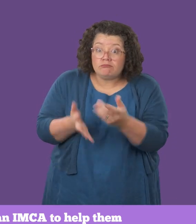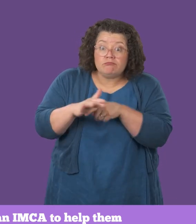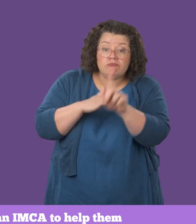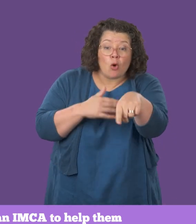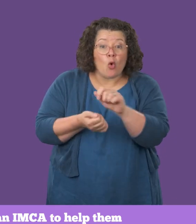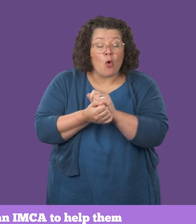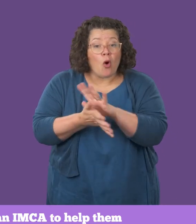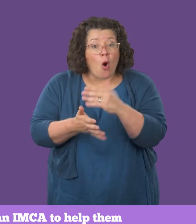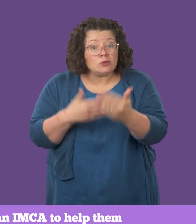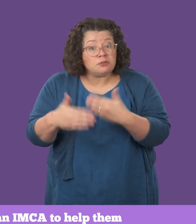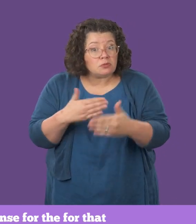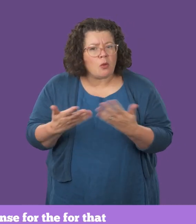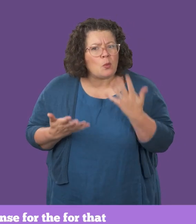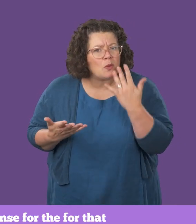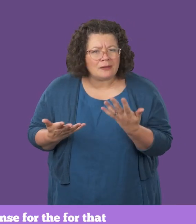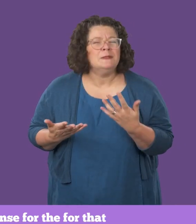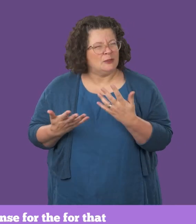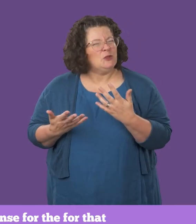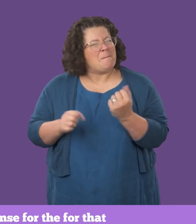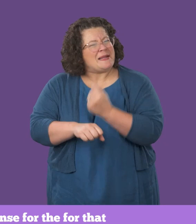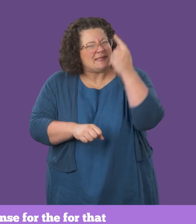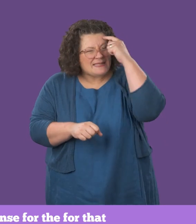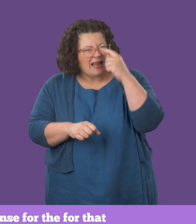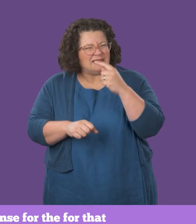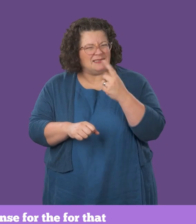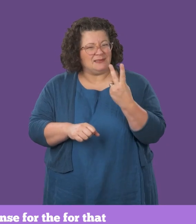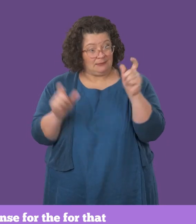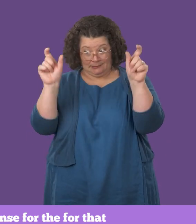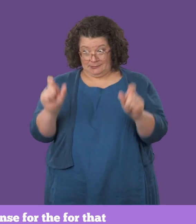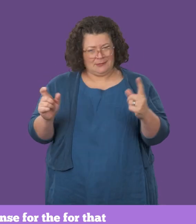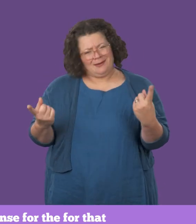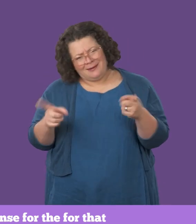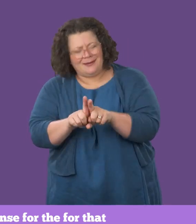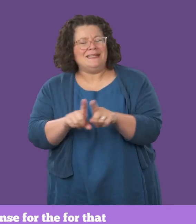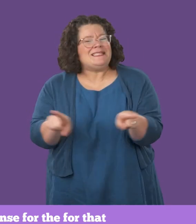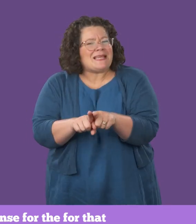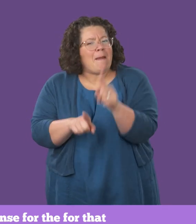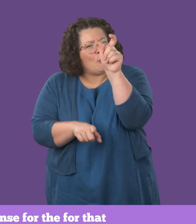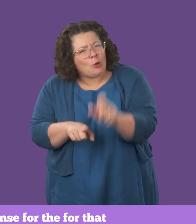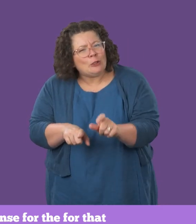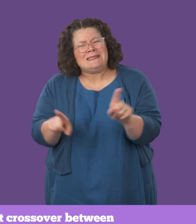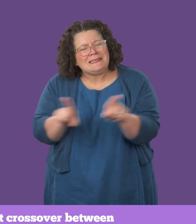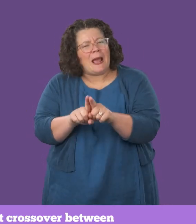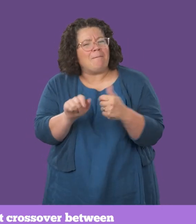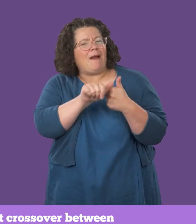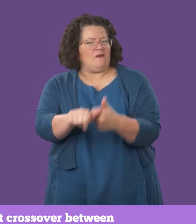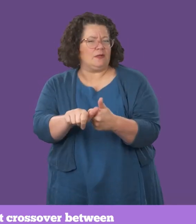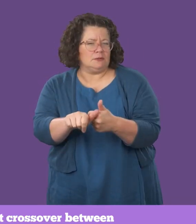on where they should live. And again, it makes sense for that advocate to be the same advocate. Let's have a